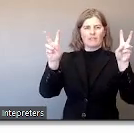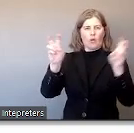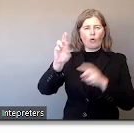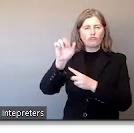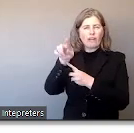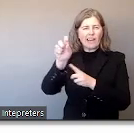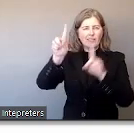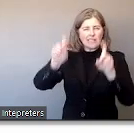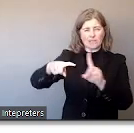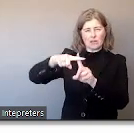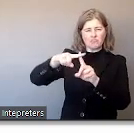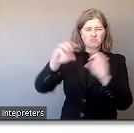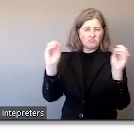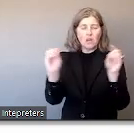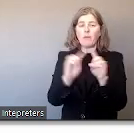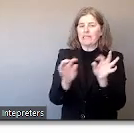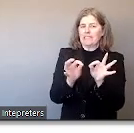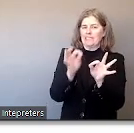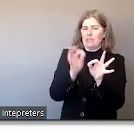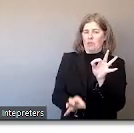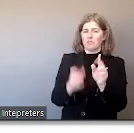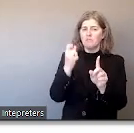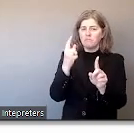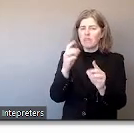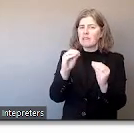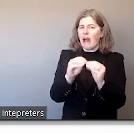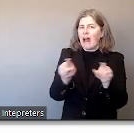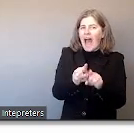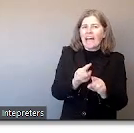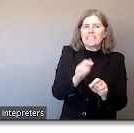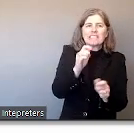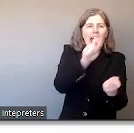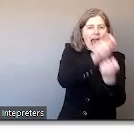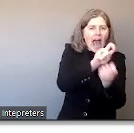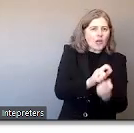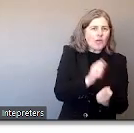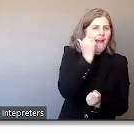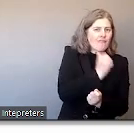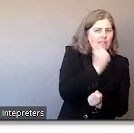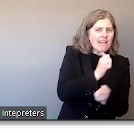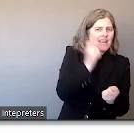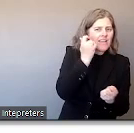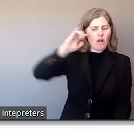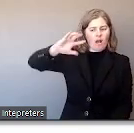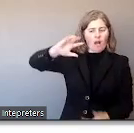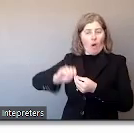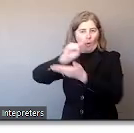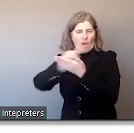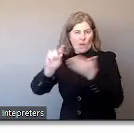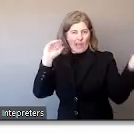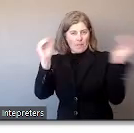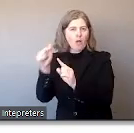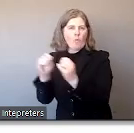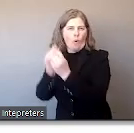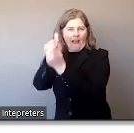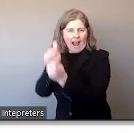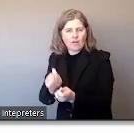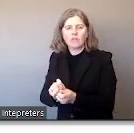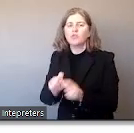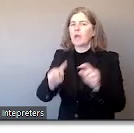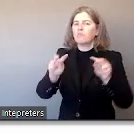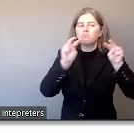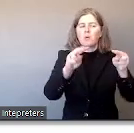a simple view, it's not as accurate on a daily basis as it is on a weekly basis. You can look at new